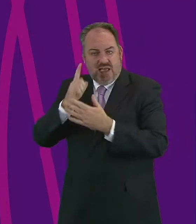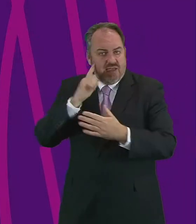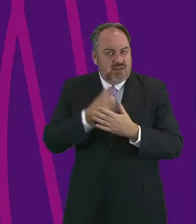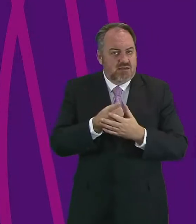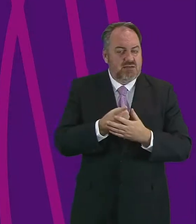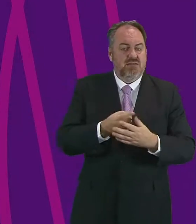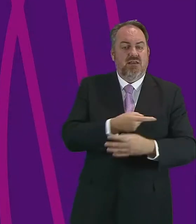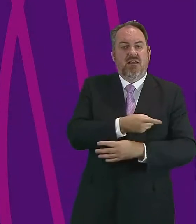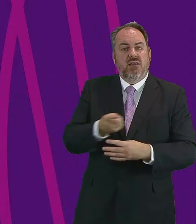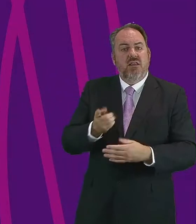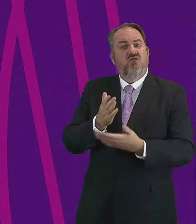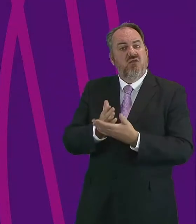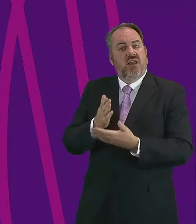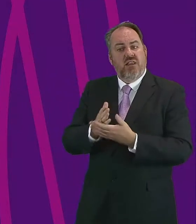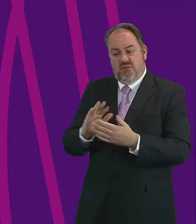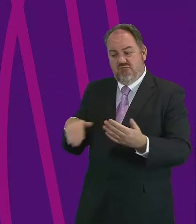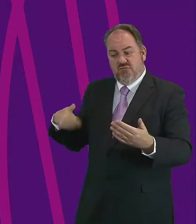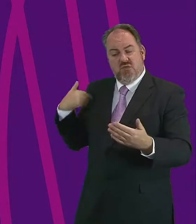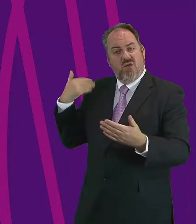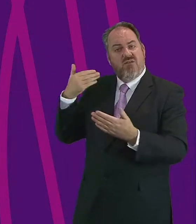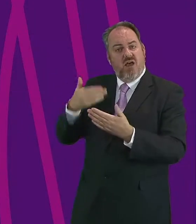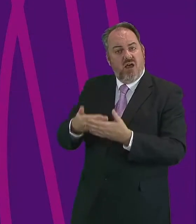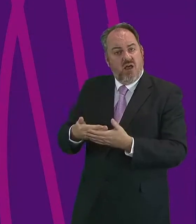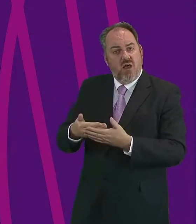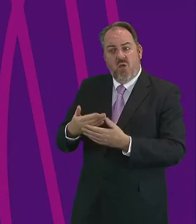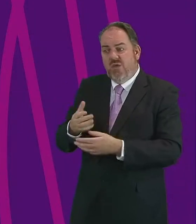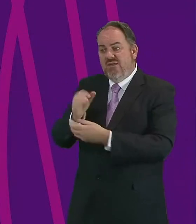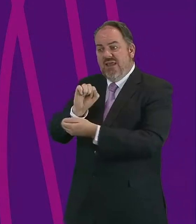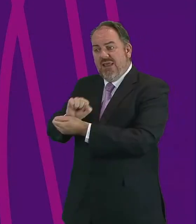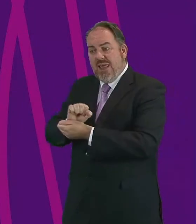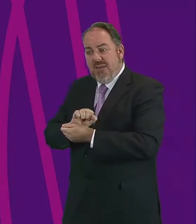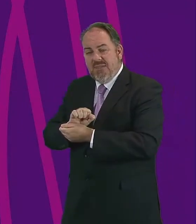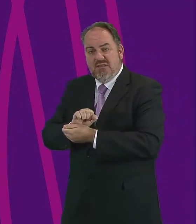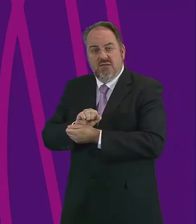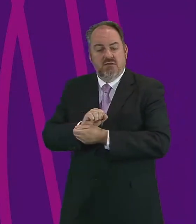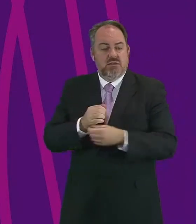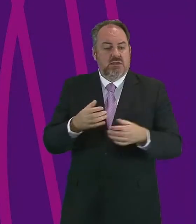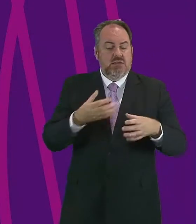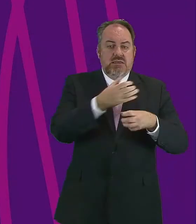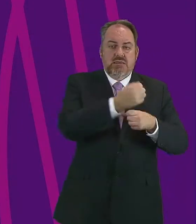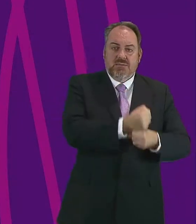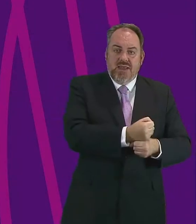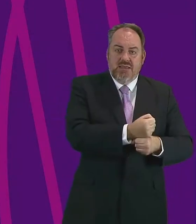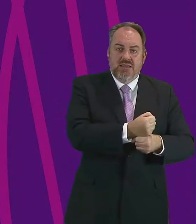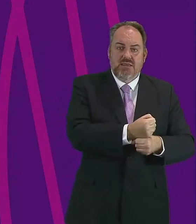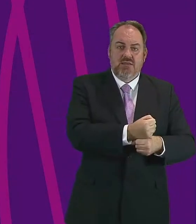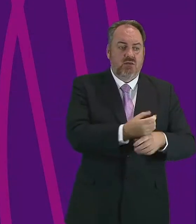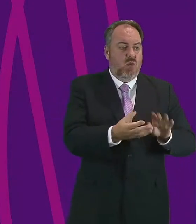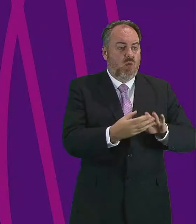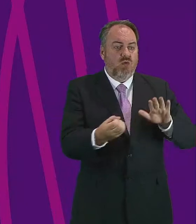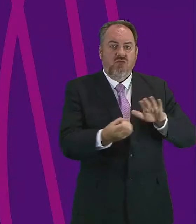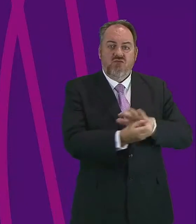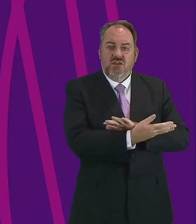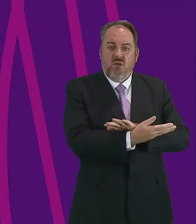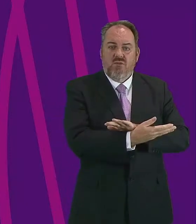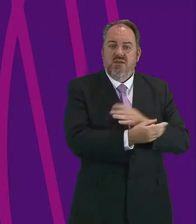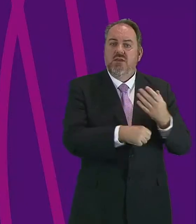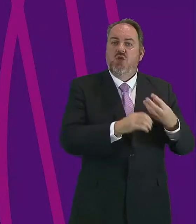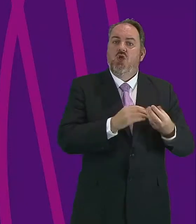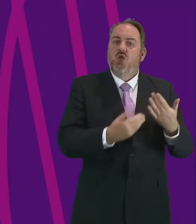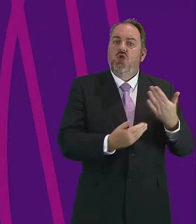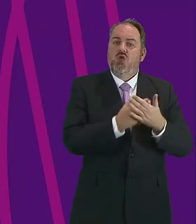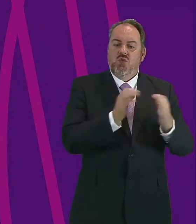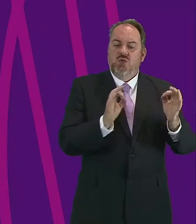And so far, we've been able to suspend or withdraw a number of provisions. We hope to be able to continue to do so. But we are